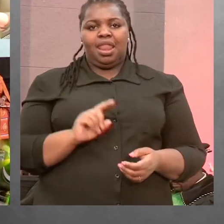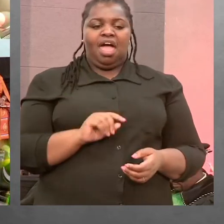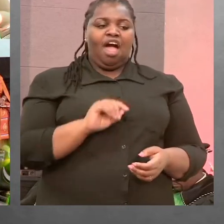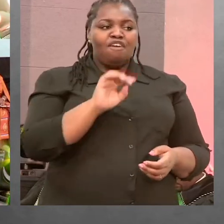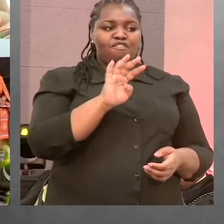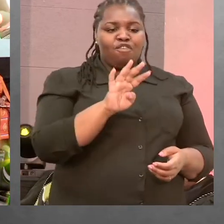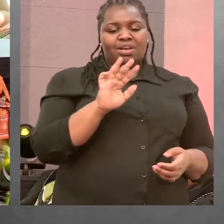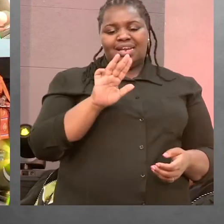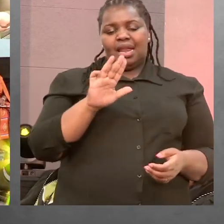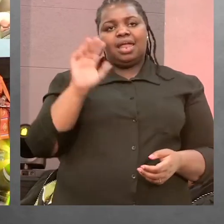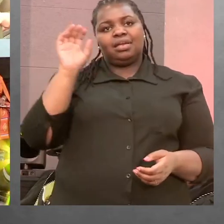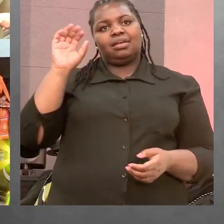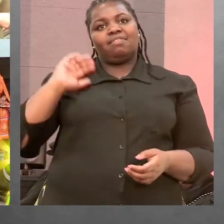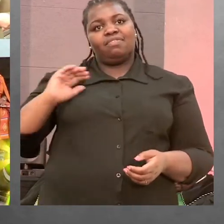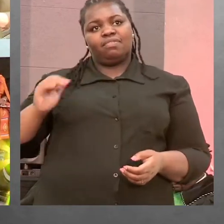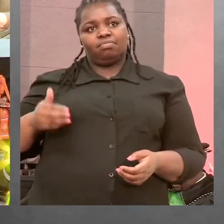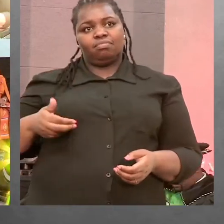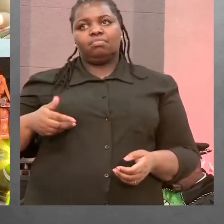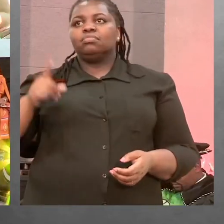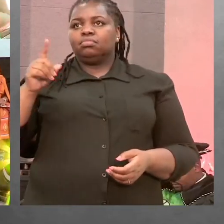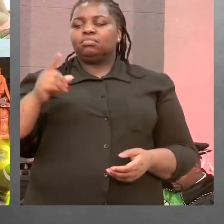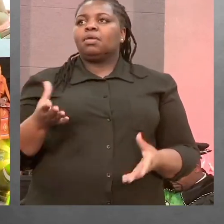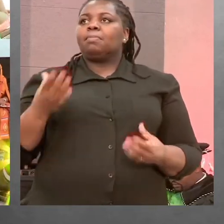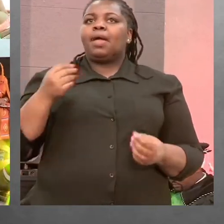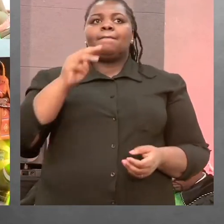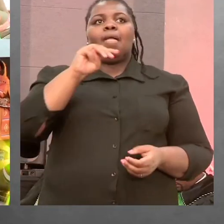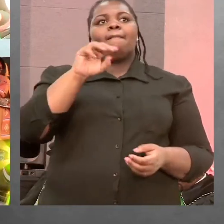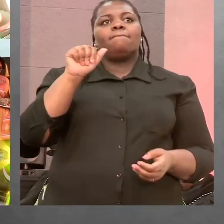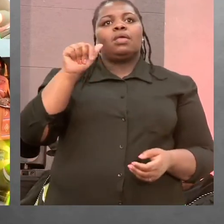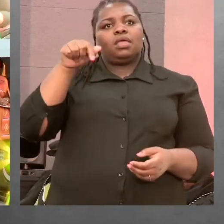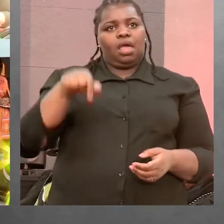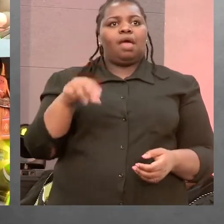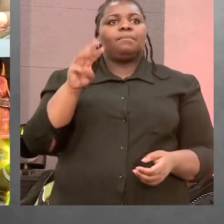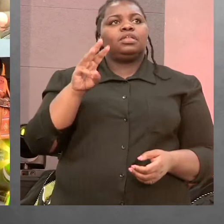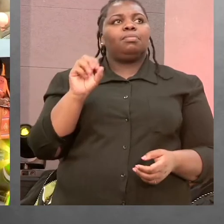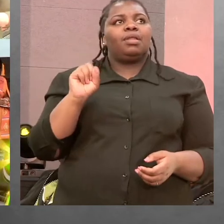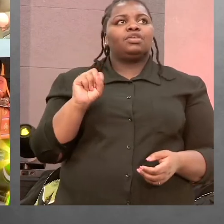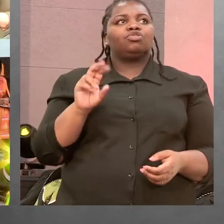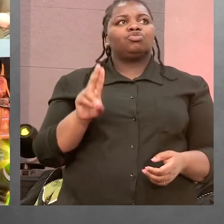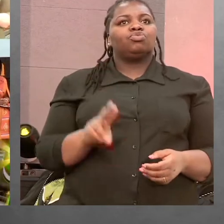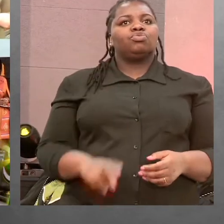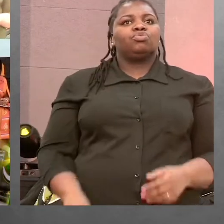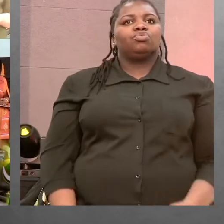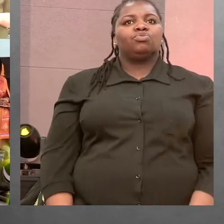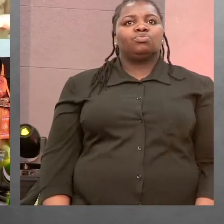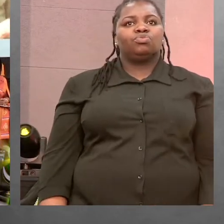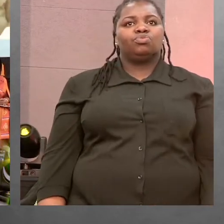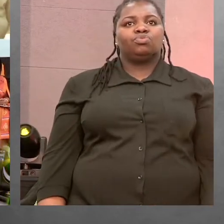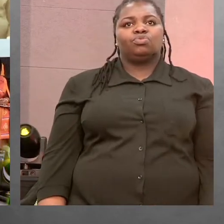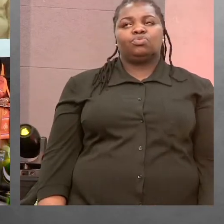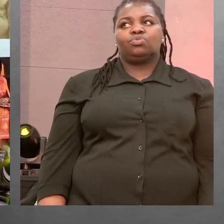49 females acquired their master's degree here at Walter Sisulu University.